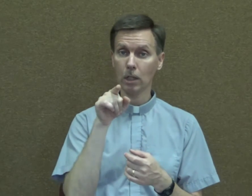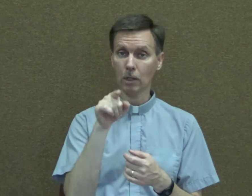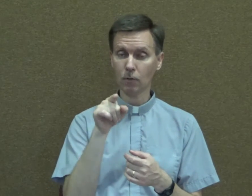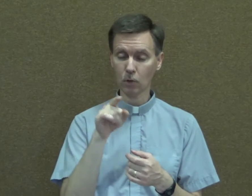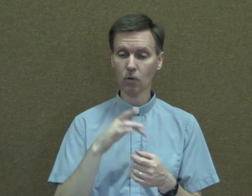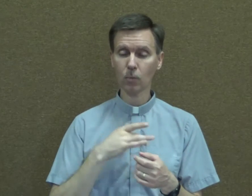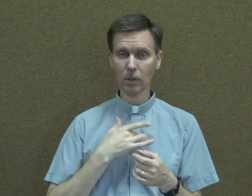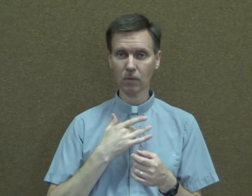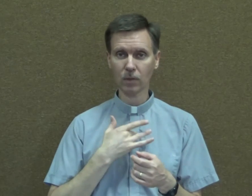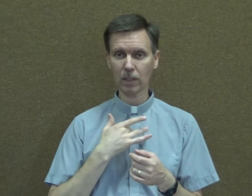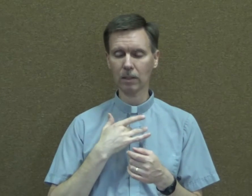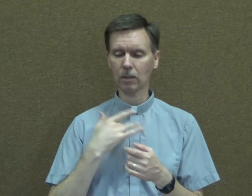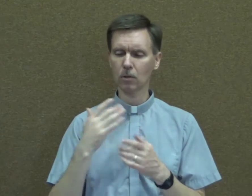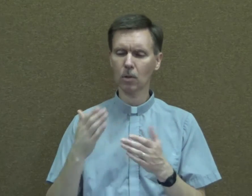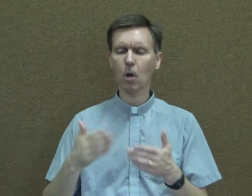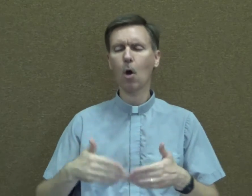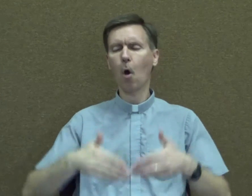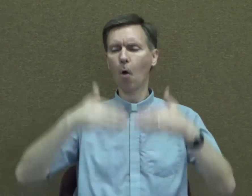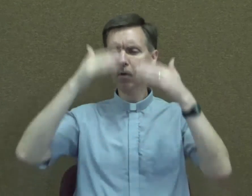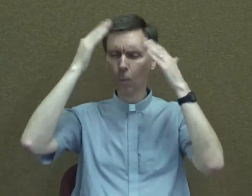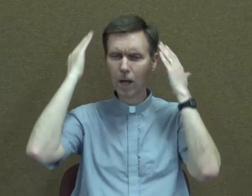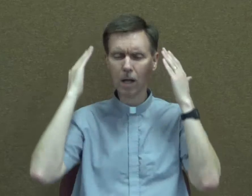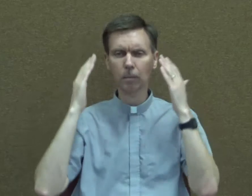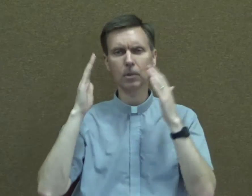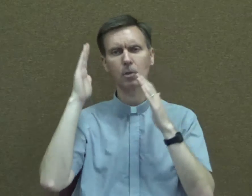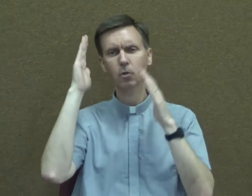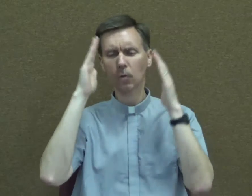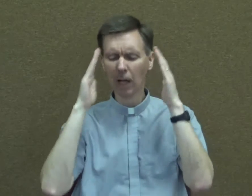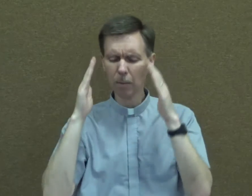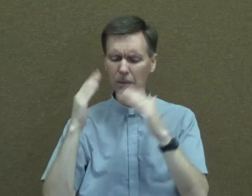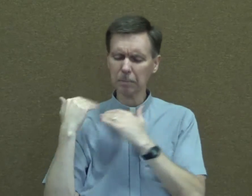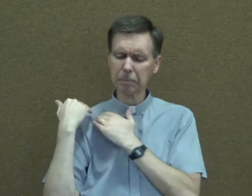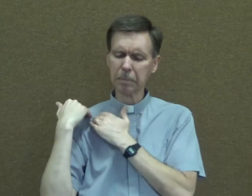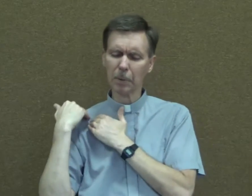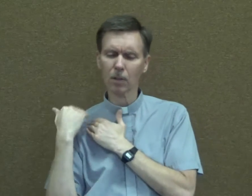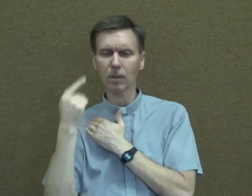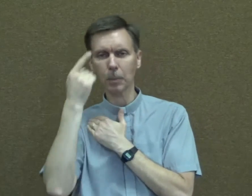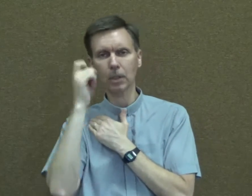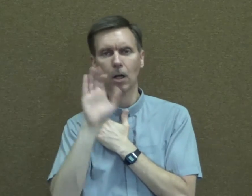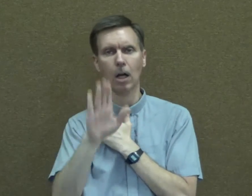if you've been feeling overwhelmed, troubled, burdened